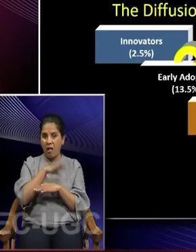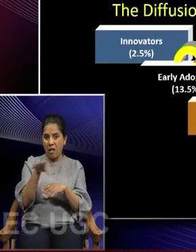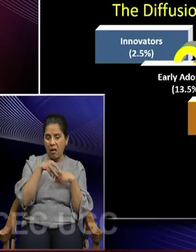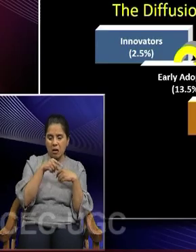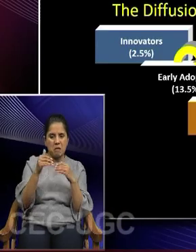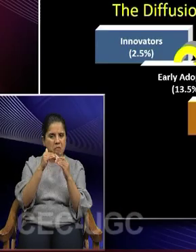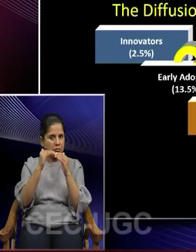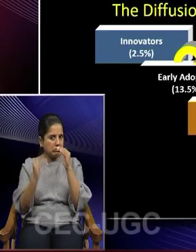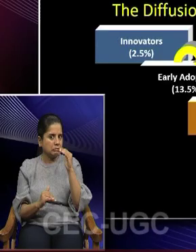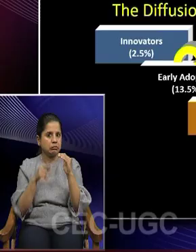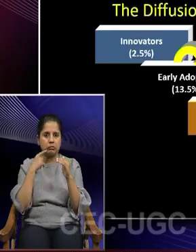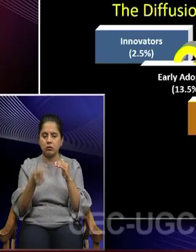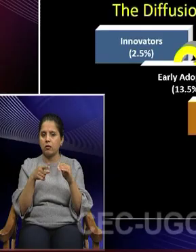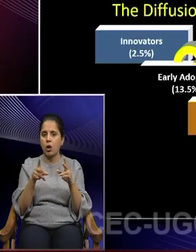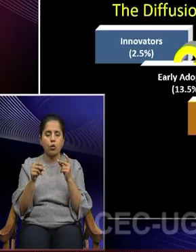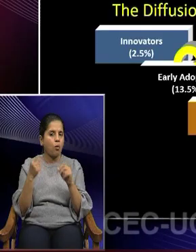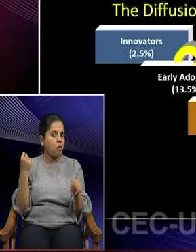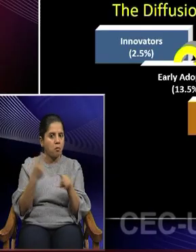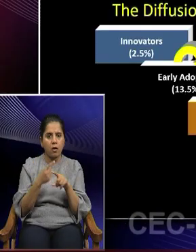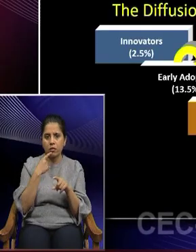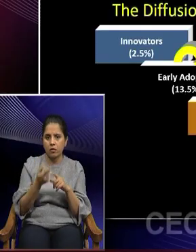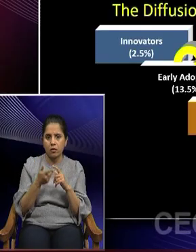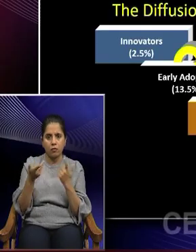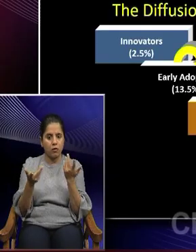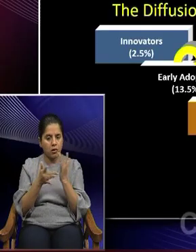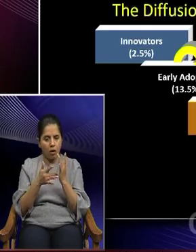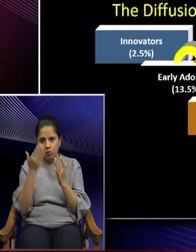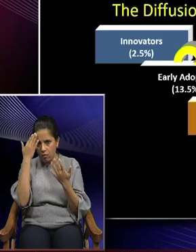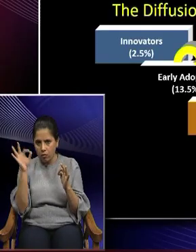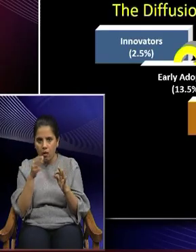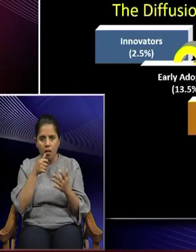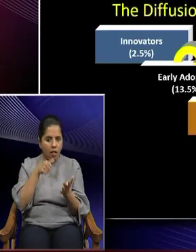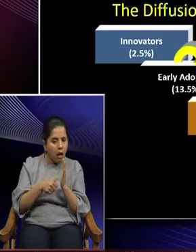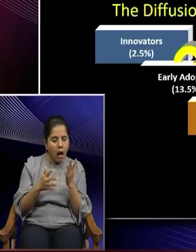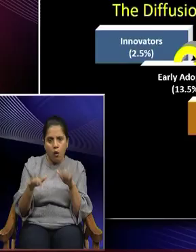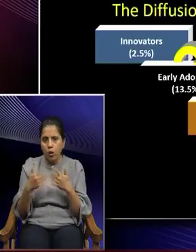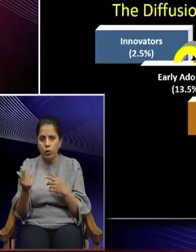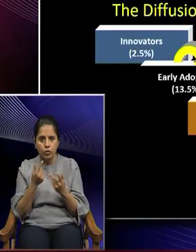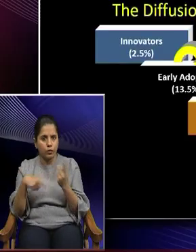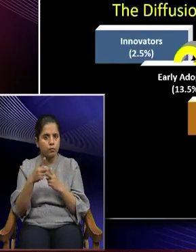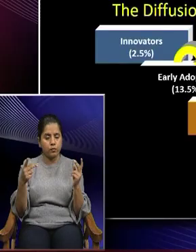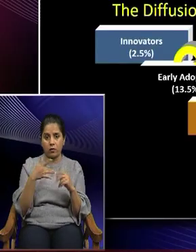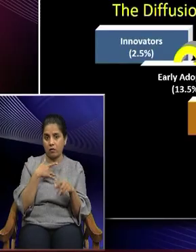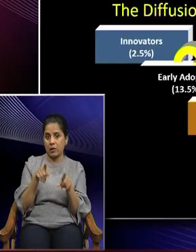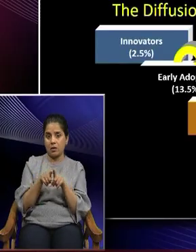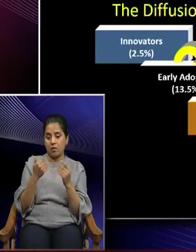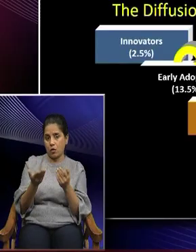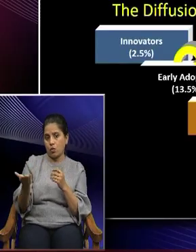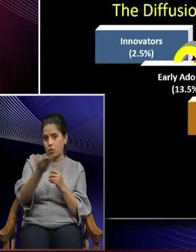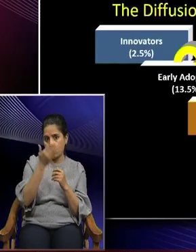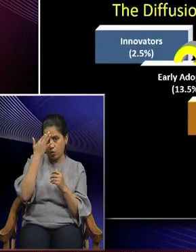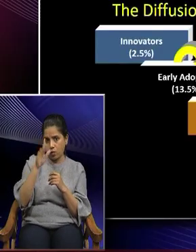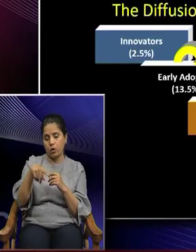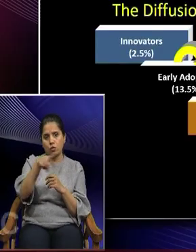They are not as techno friendly or as you